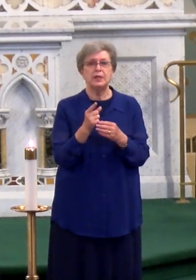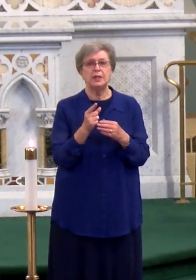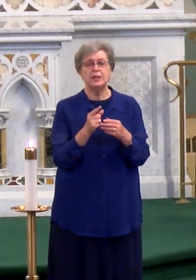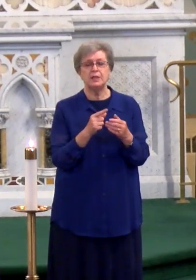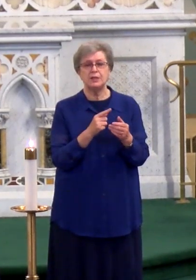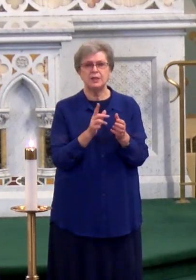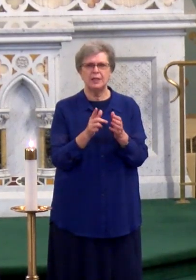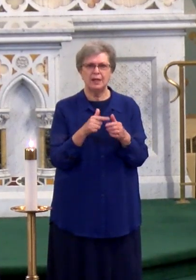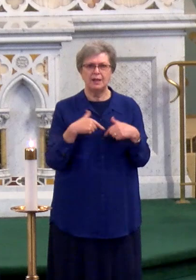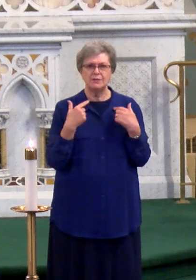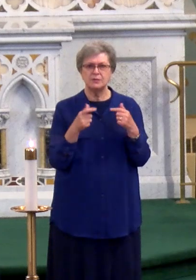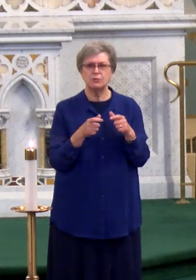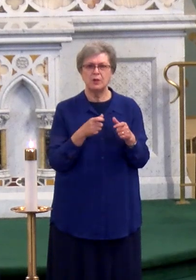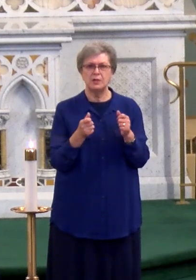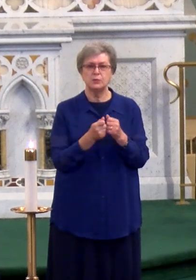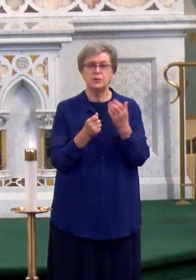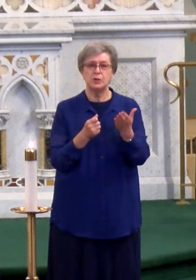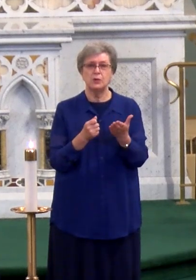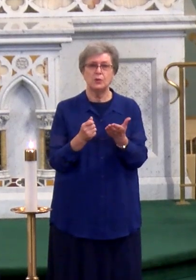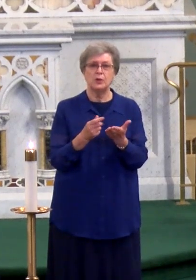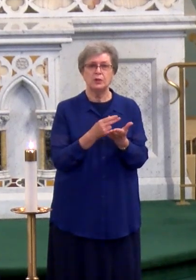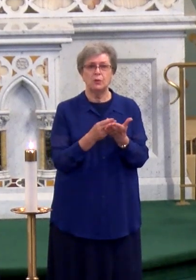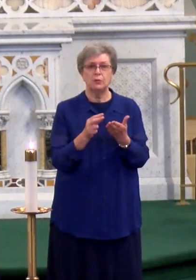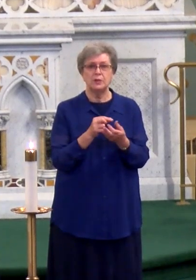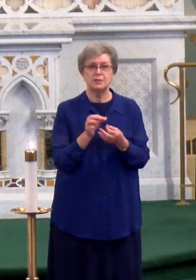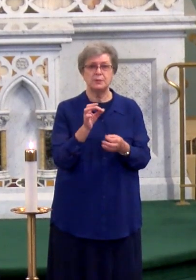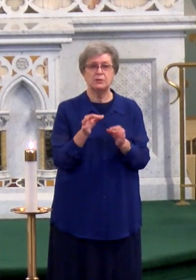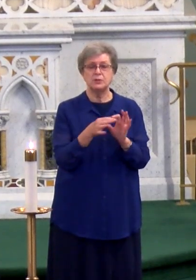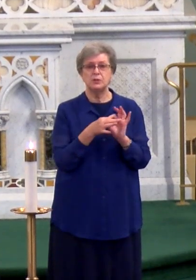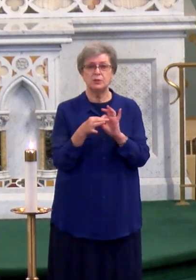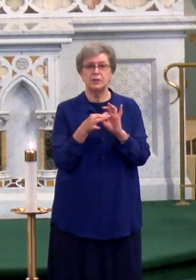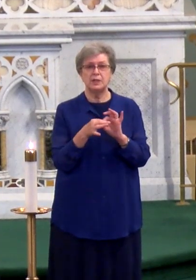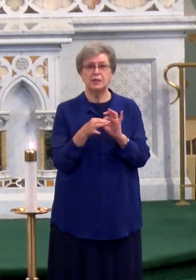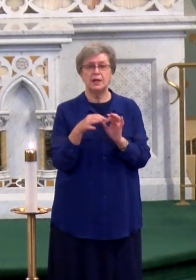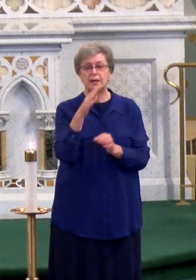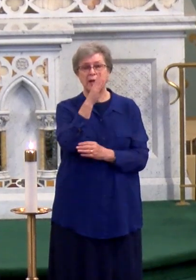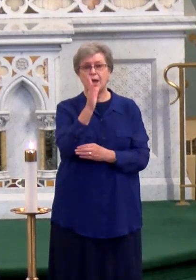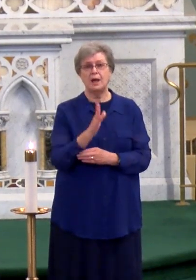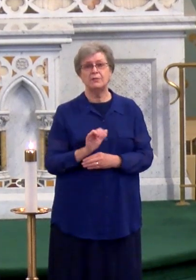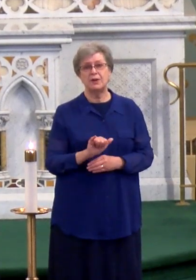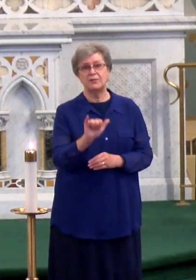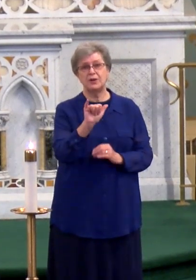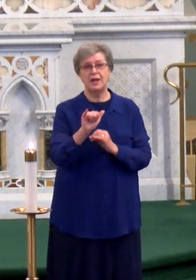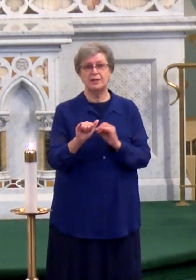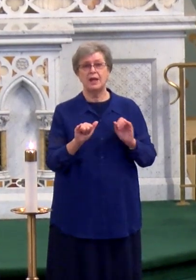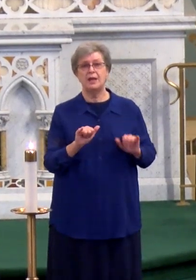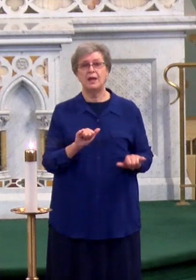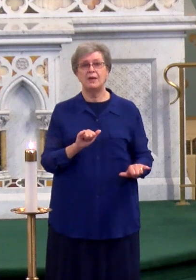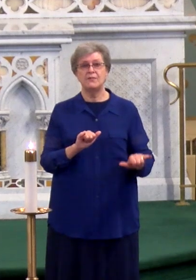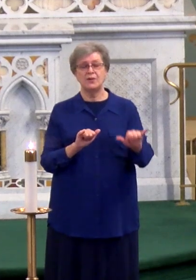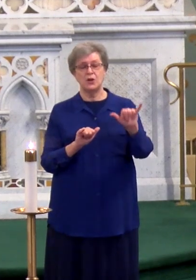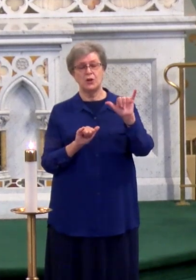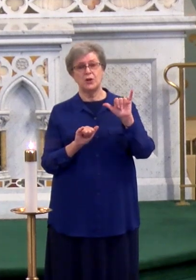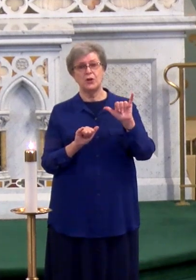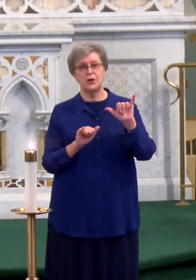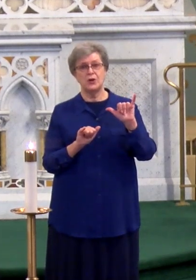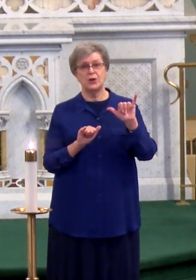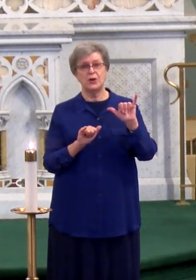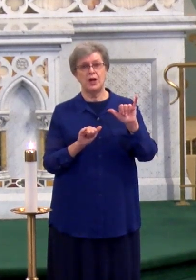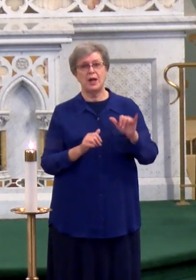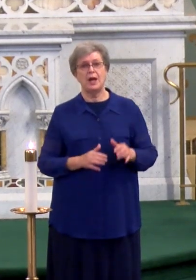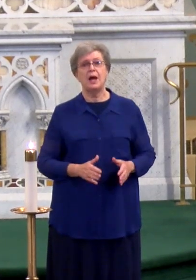and reigns with you in the unity of the Holy Spirit, God forever and ever.